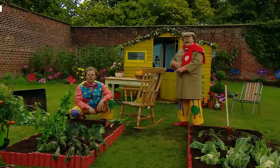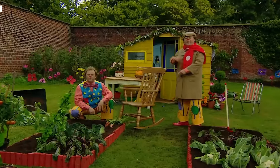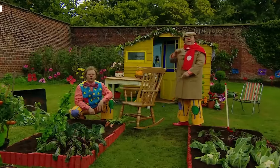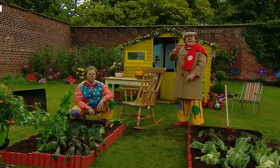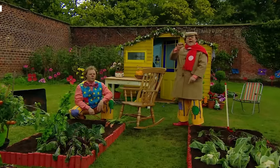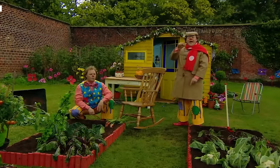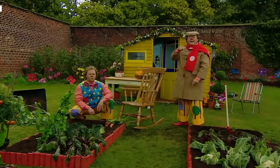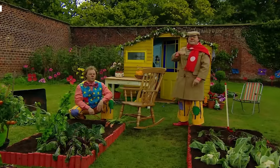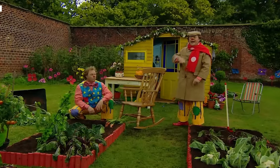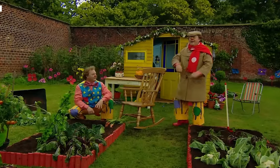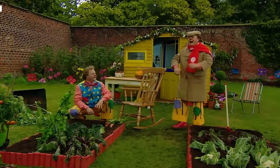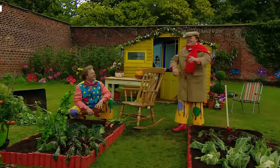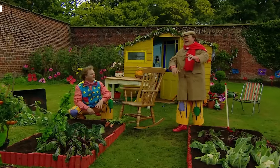hole. Oh, yes.